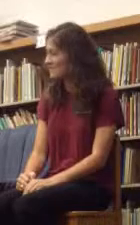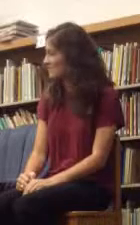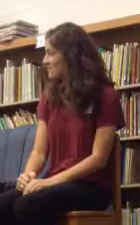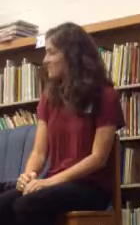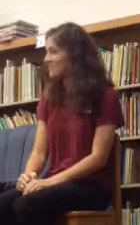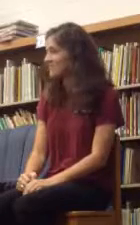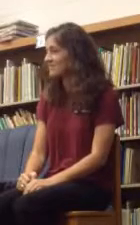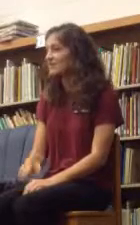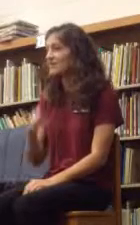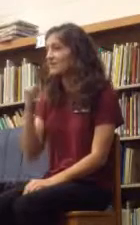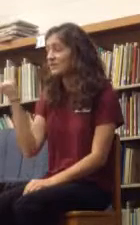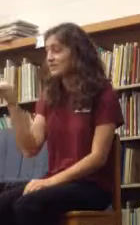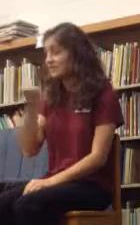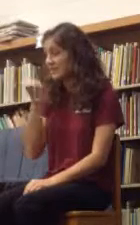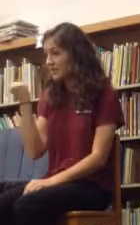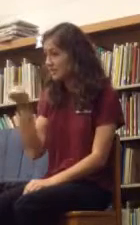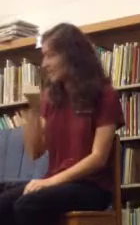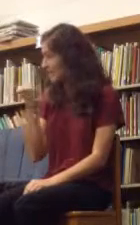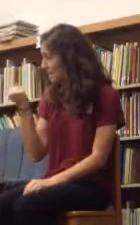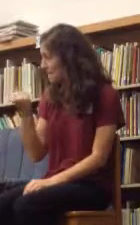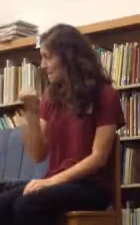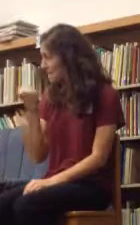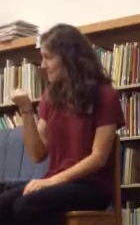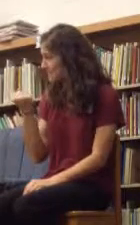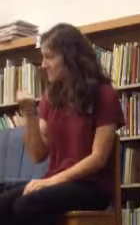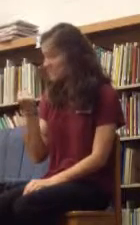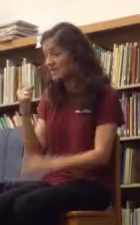On Saturday, the square